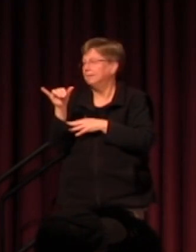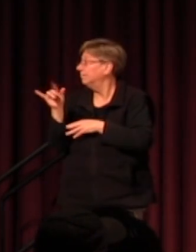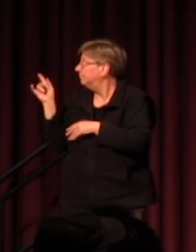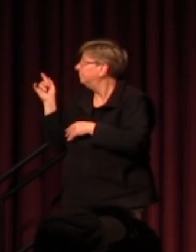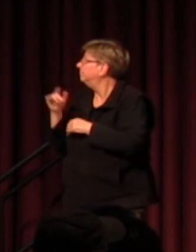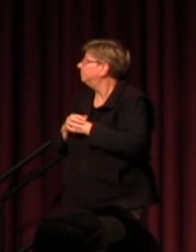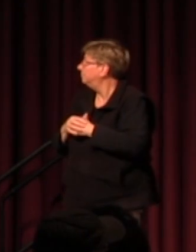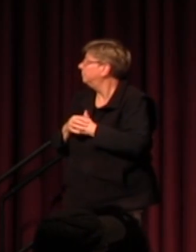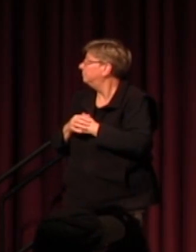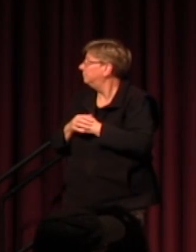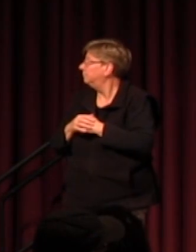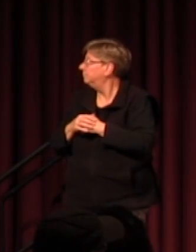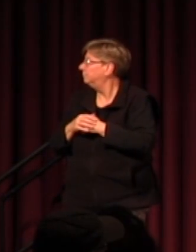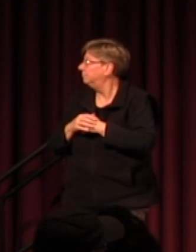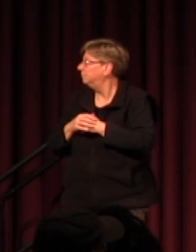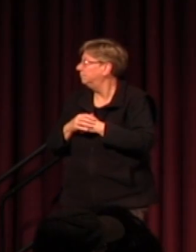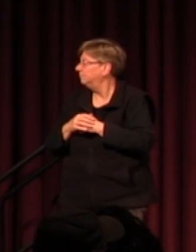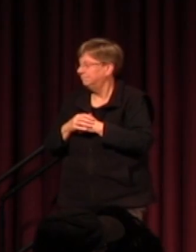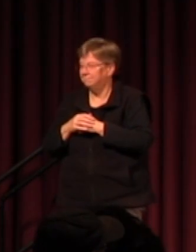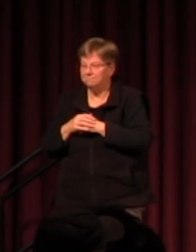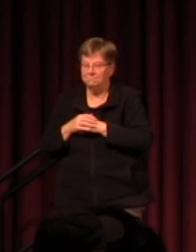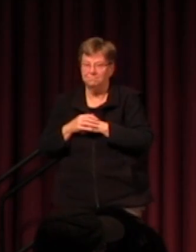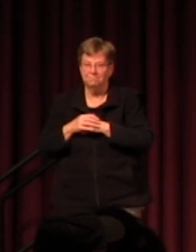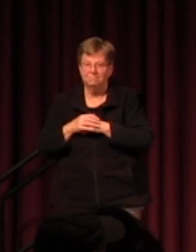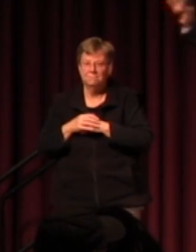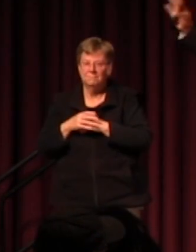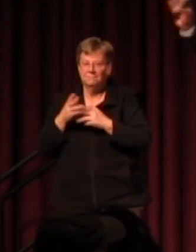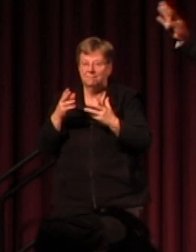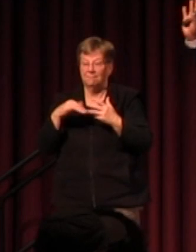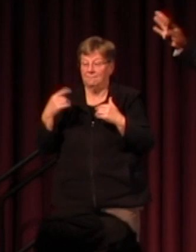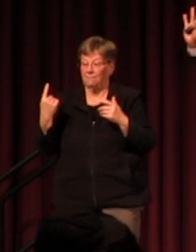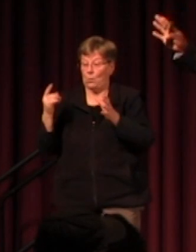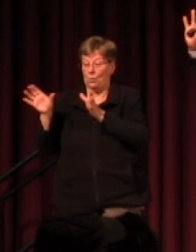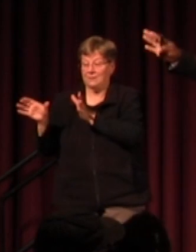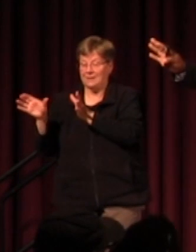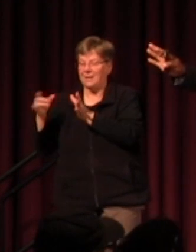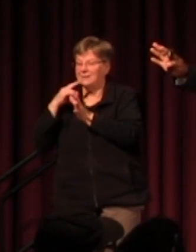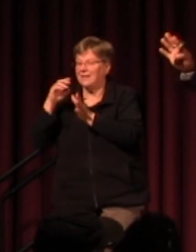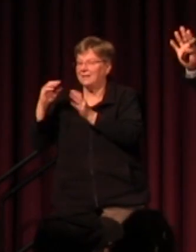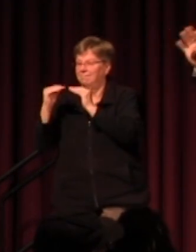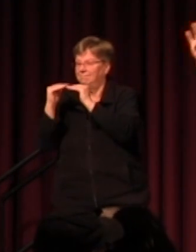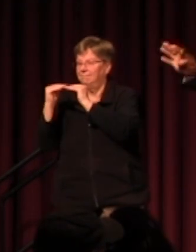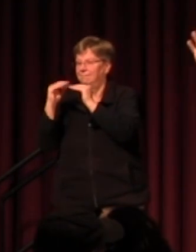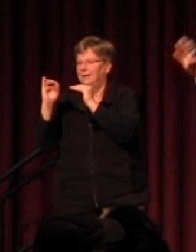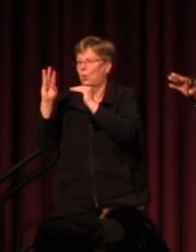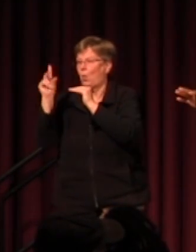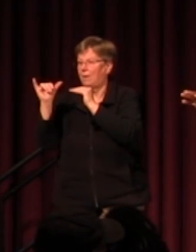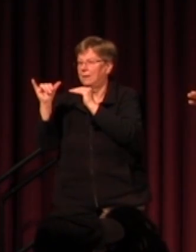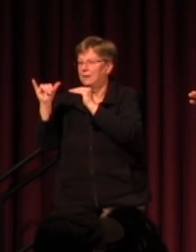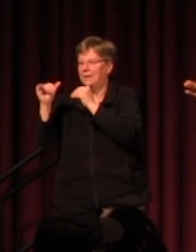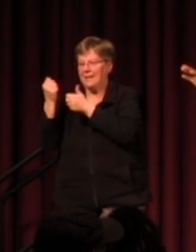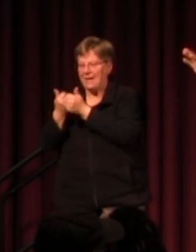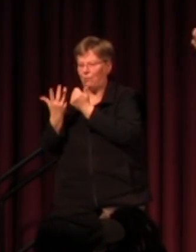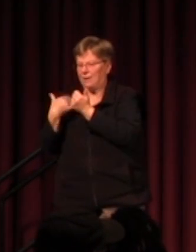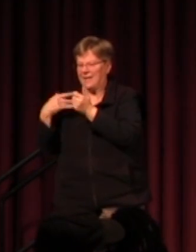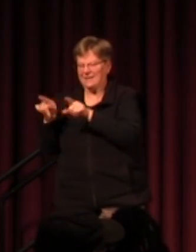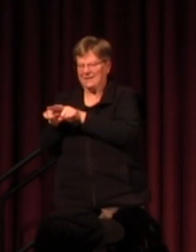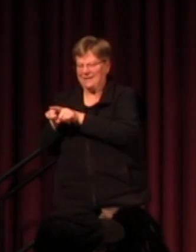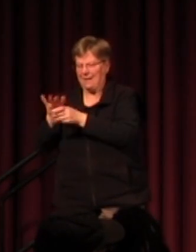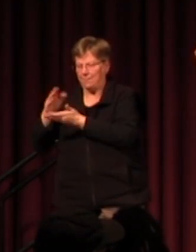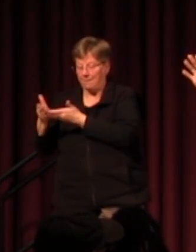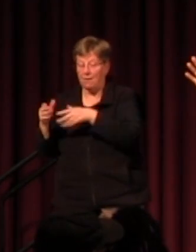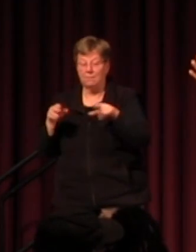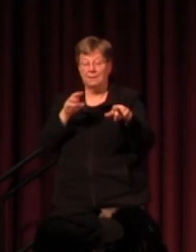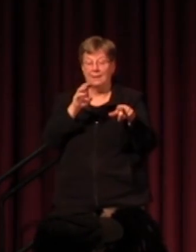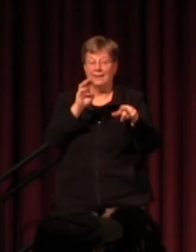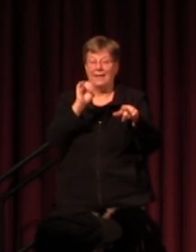in JEDI circles. And so on the one side, it says equality because everybody has the same number of boxes. And on this side, it